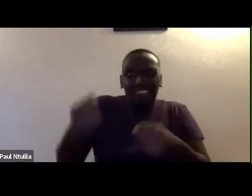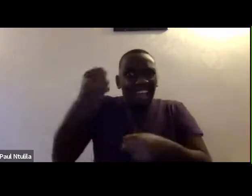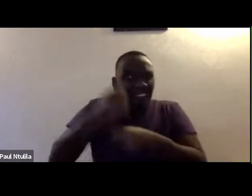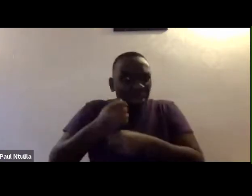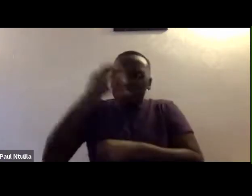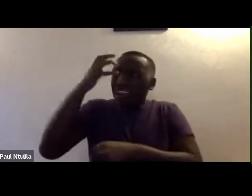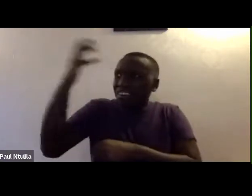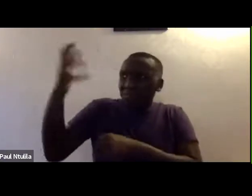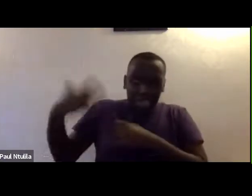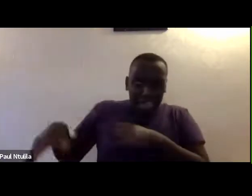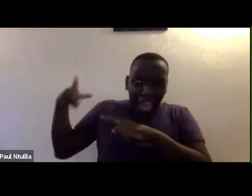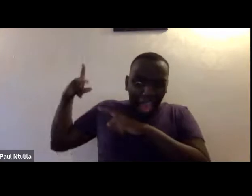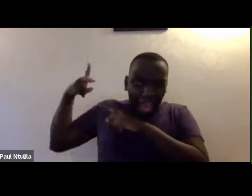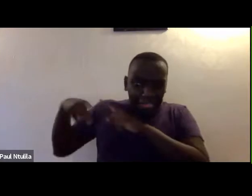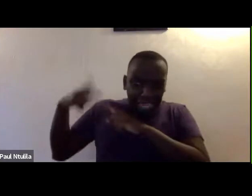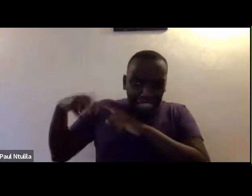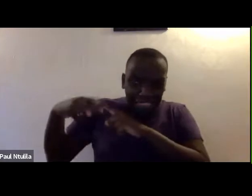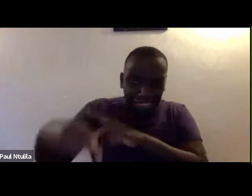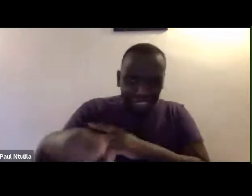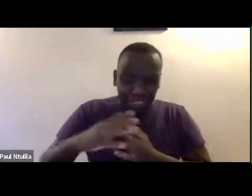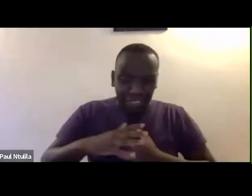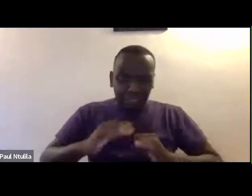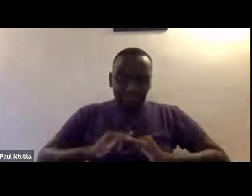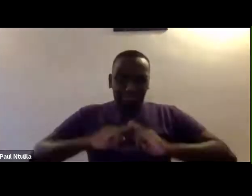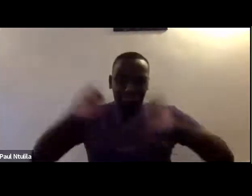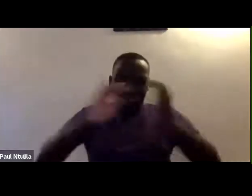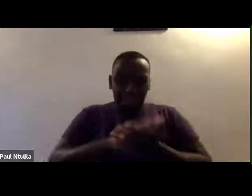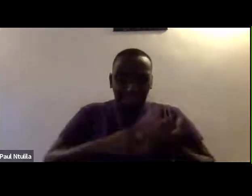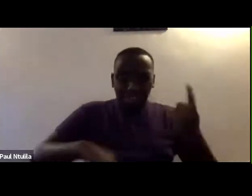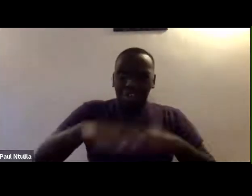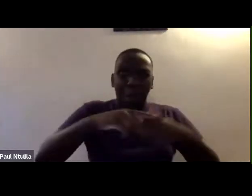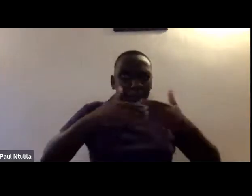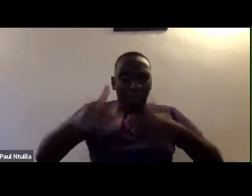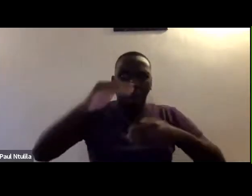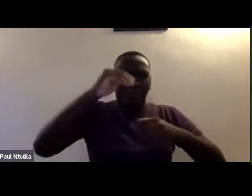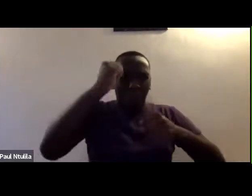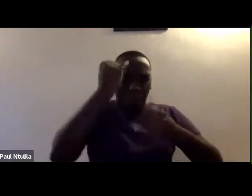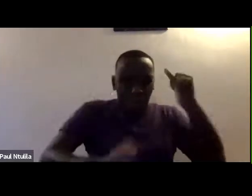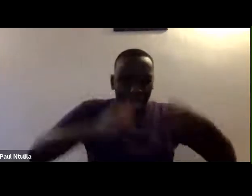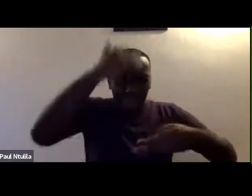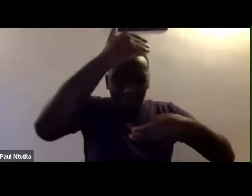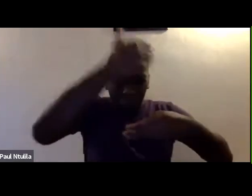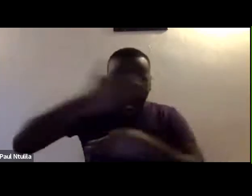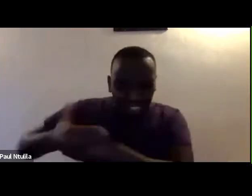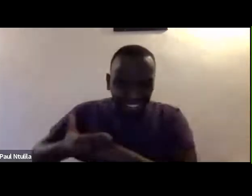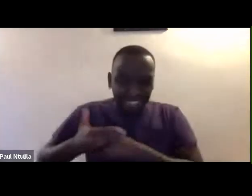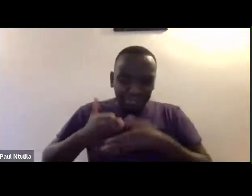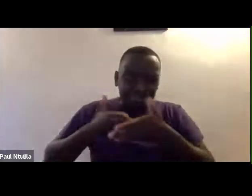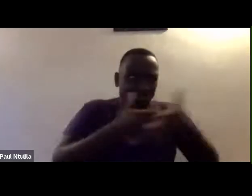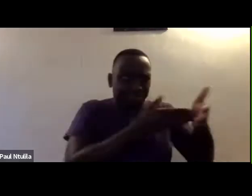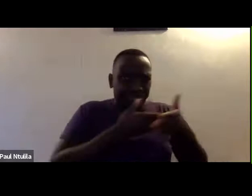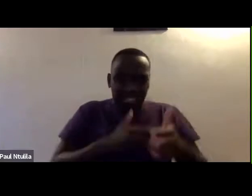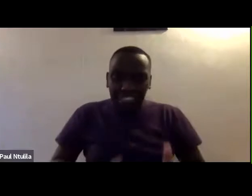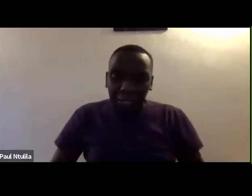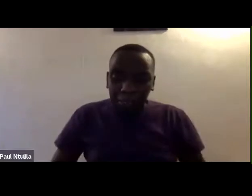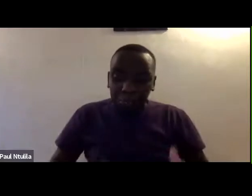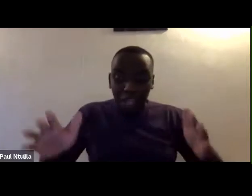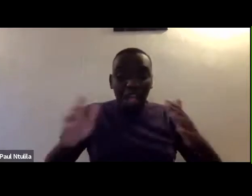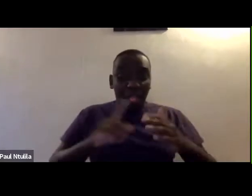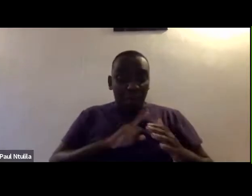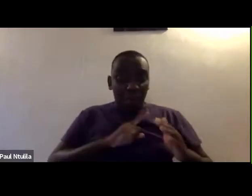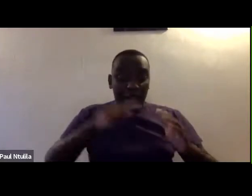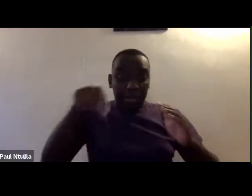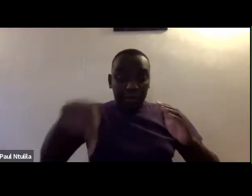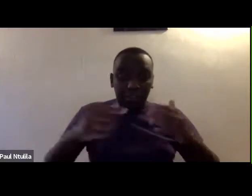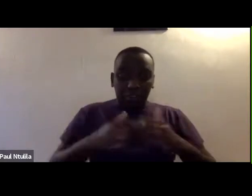improved, others have got worse. So, for example, the government cuts have now created more and more barriers.